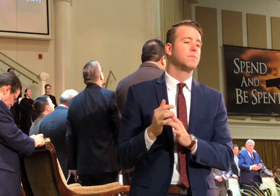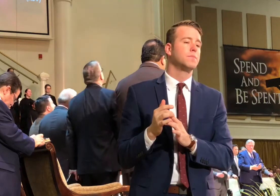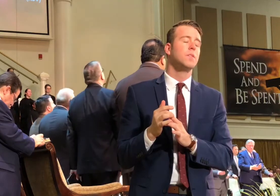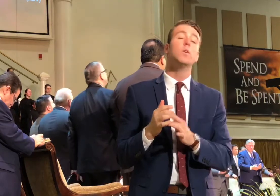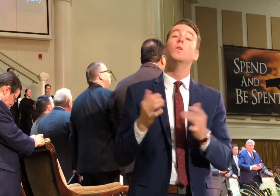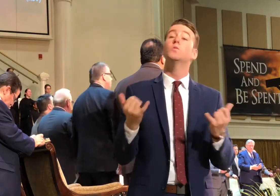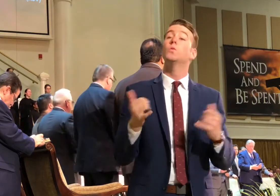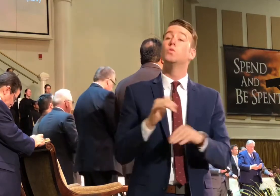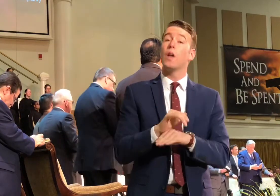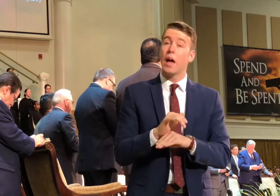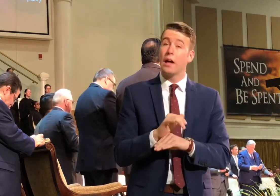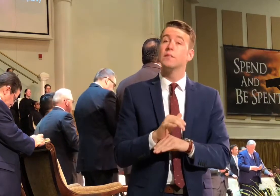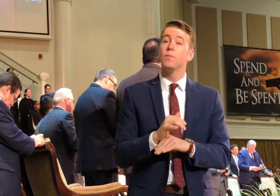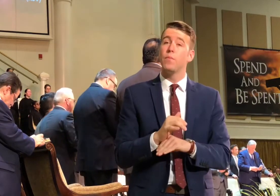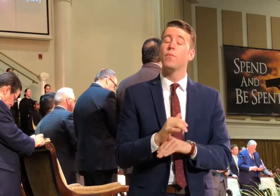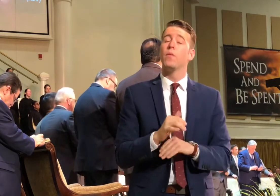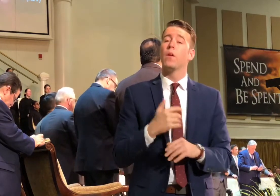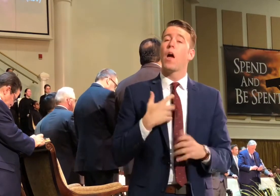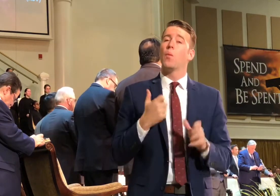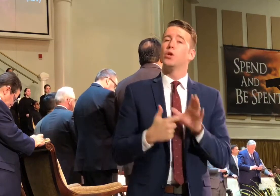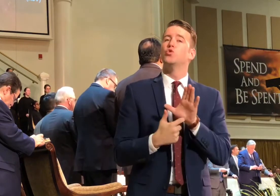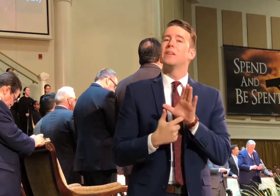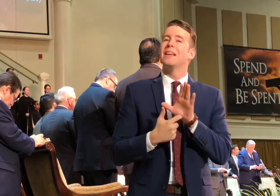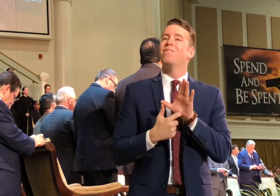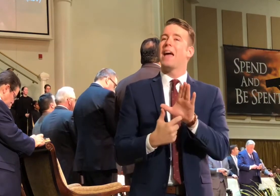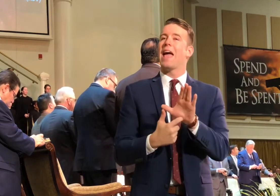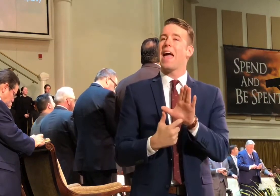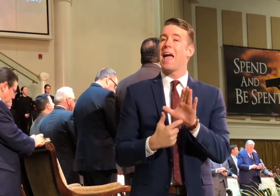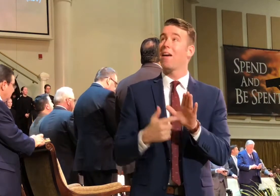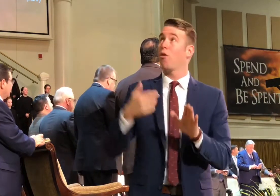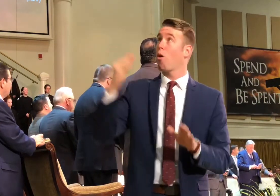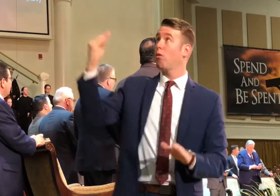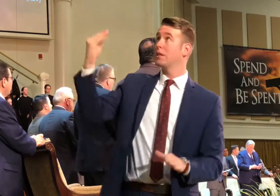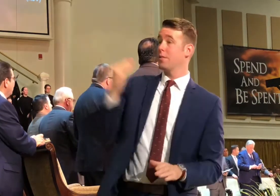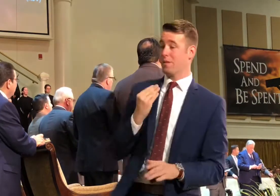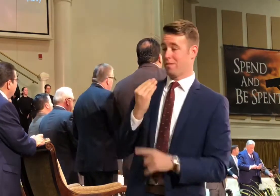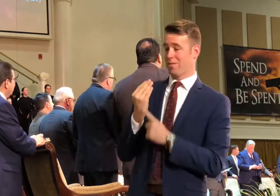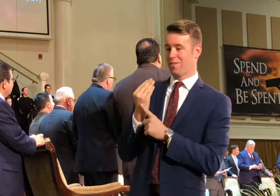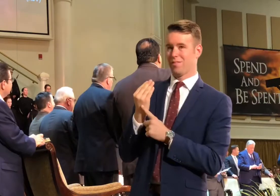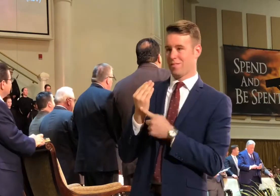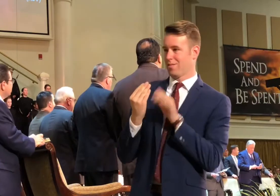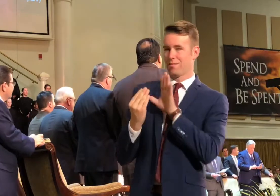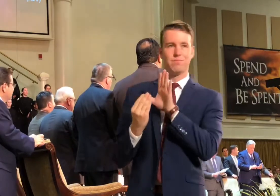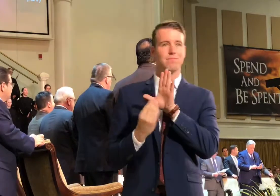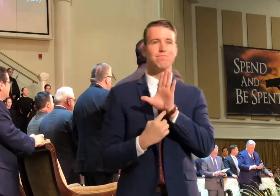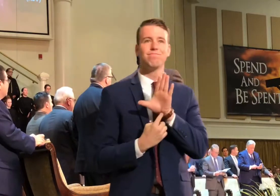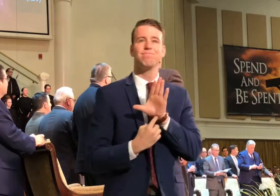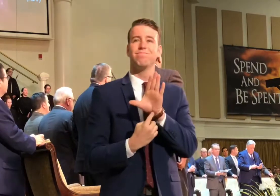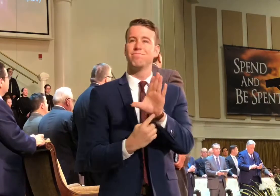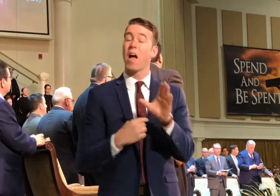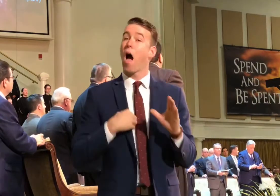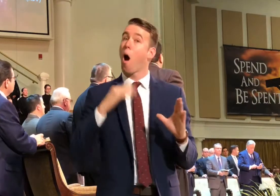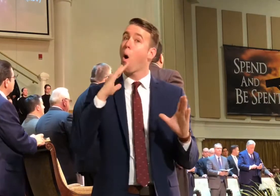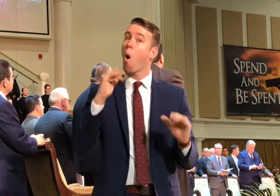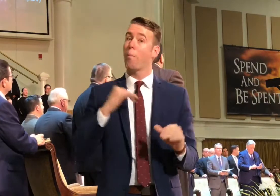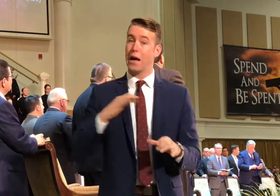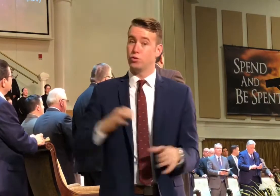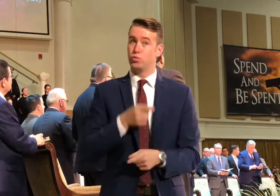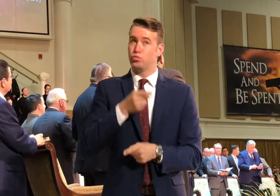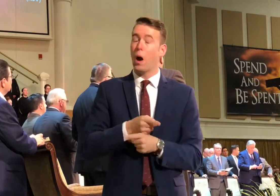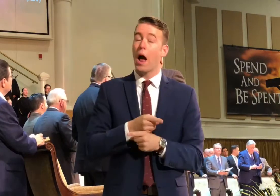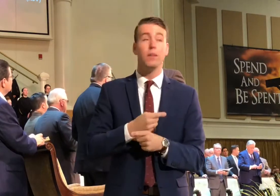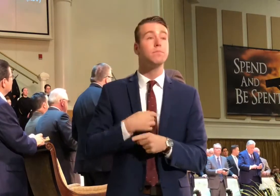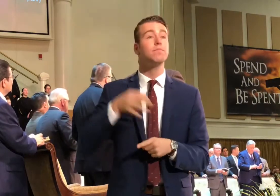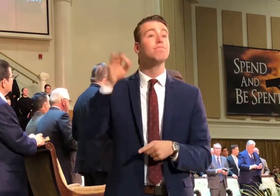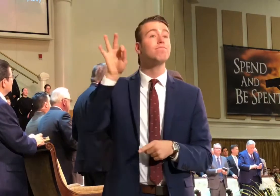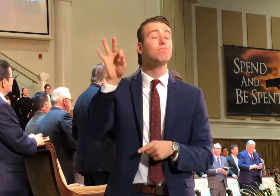So tonight I want to try to convey an idea that God laid on my heart. I hope I can do it justice. I want to preach